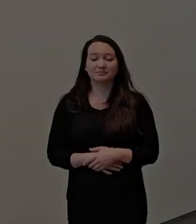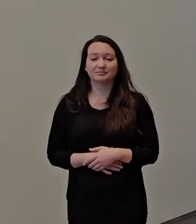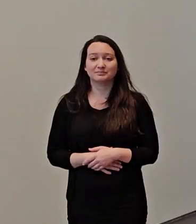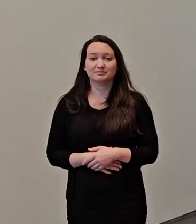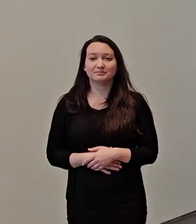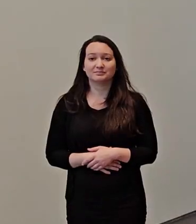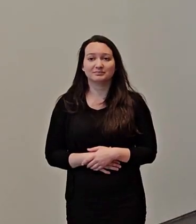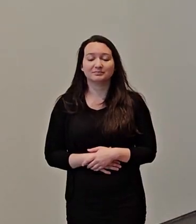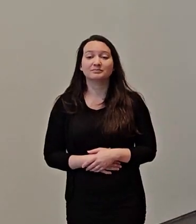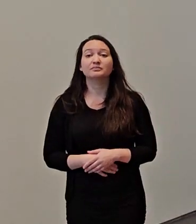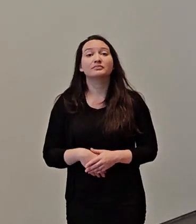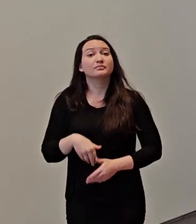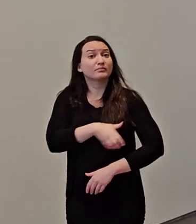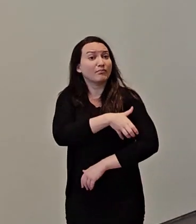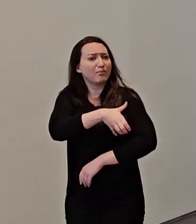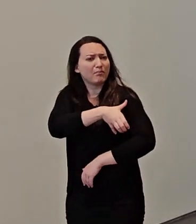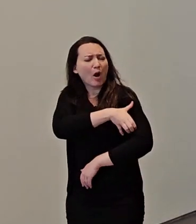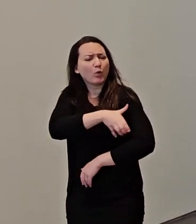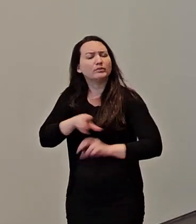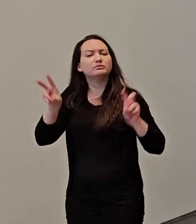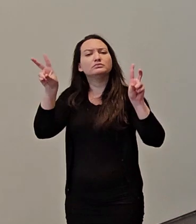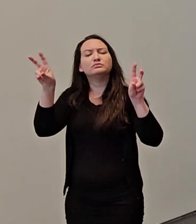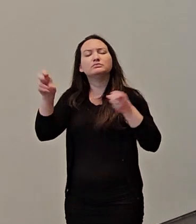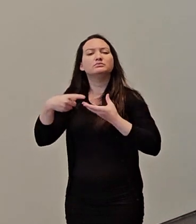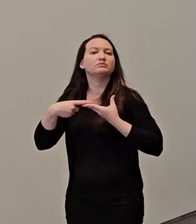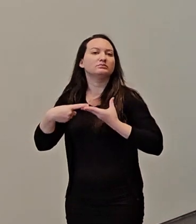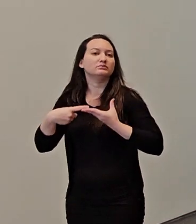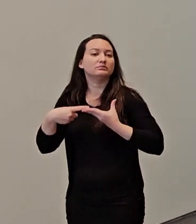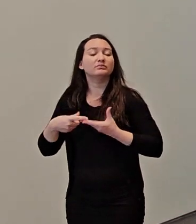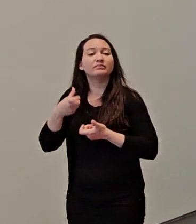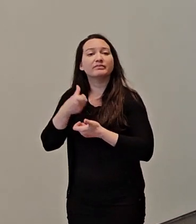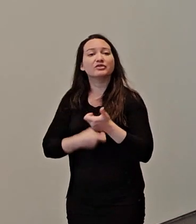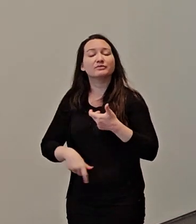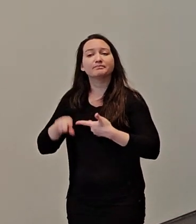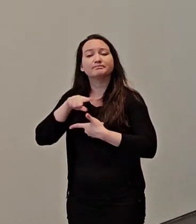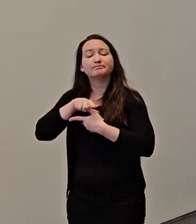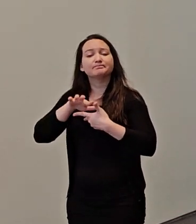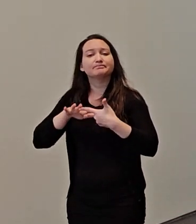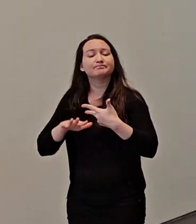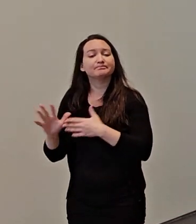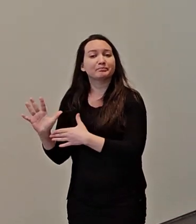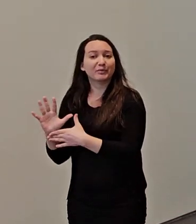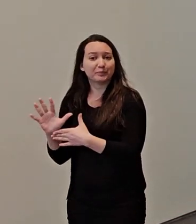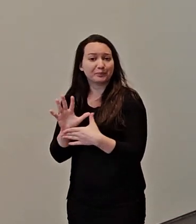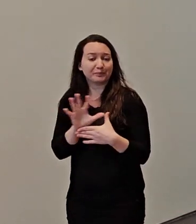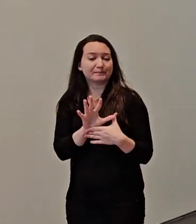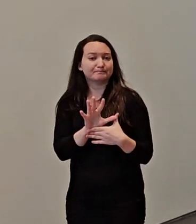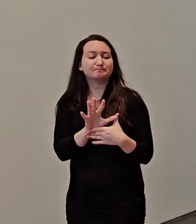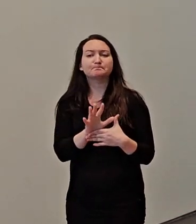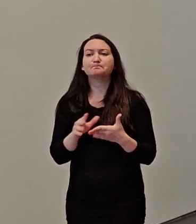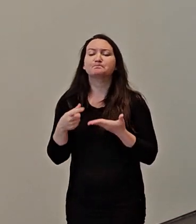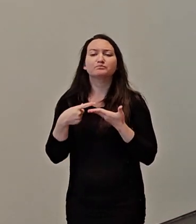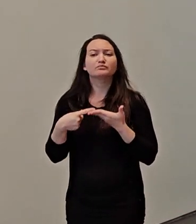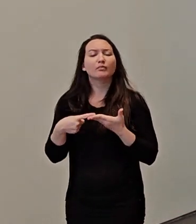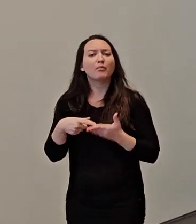Power is a theme that is discussed within each of the films. The discussion of power is not limited to just the art world